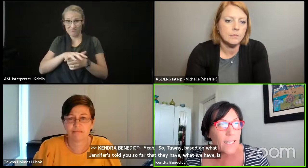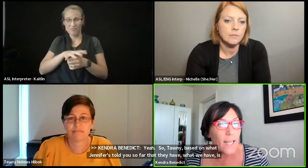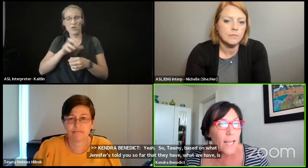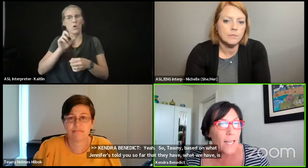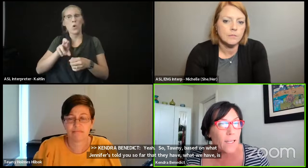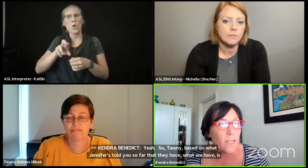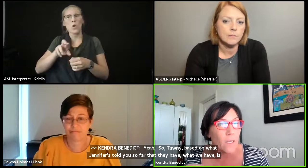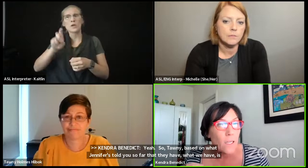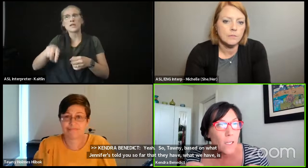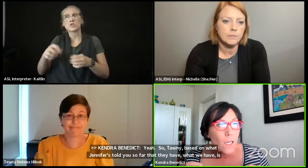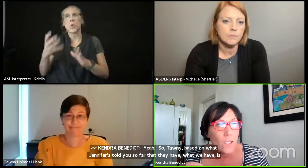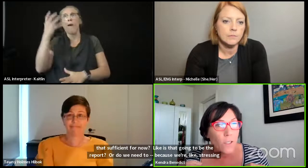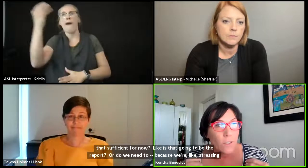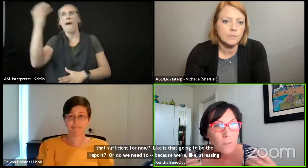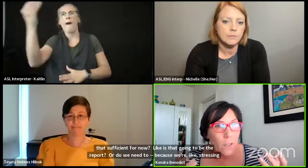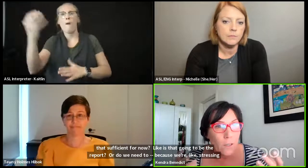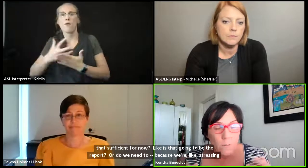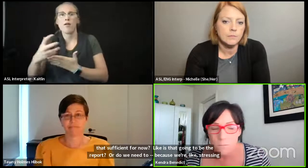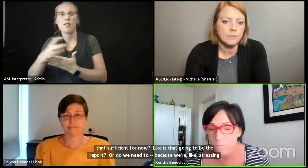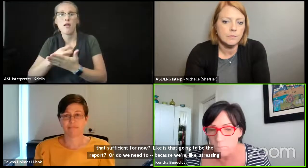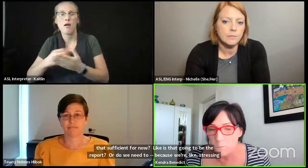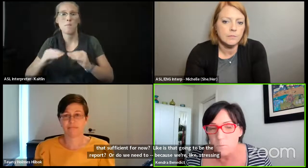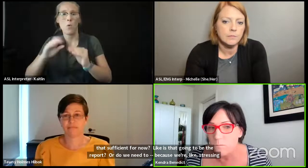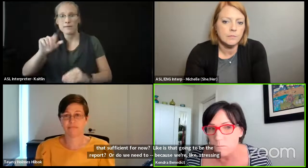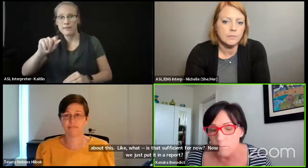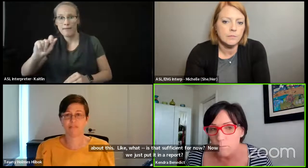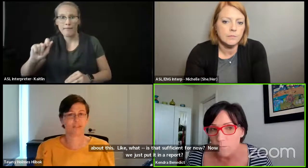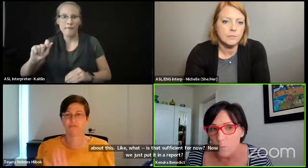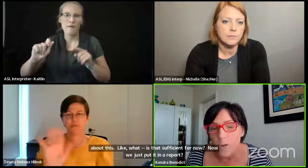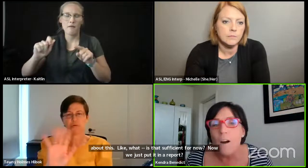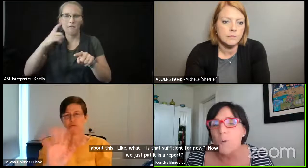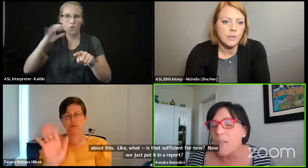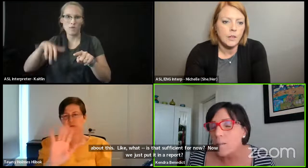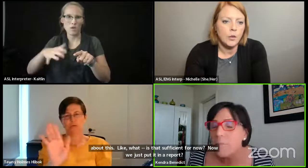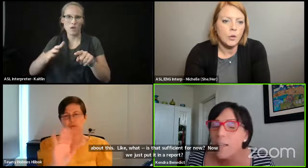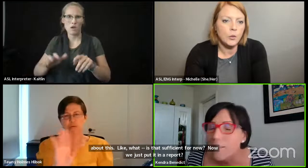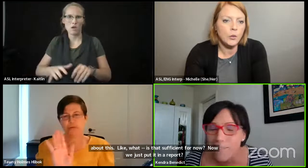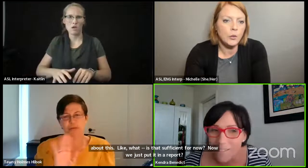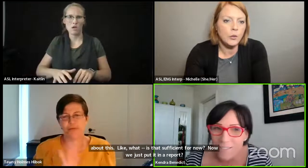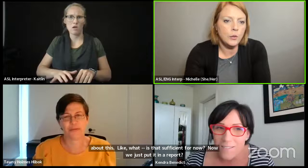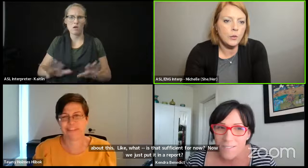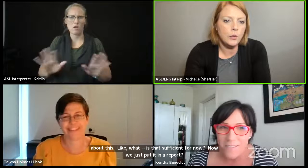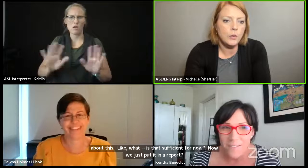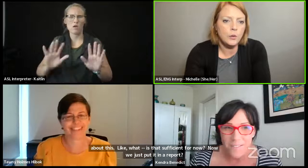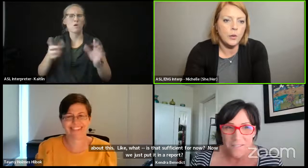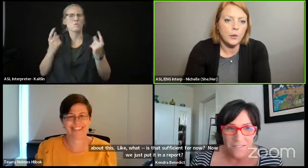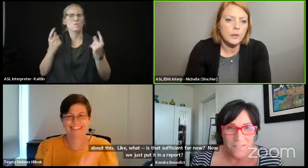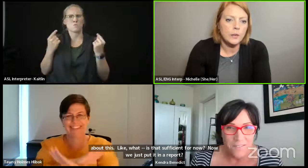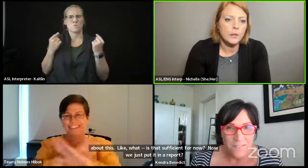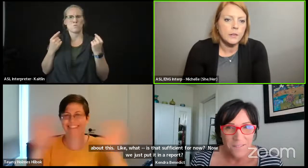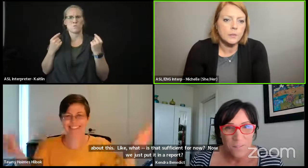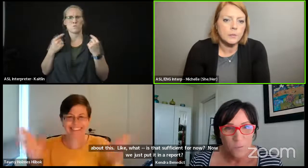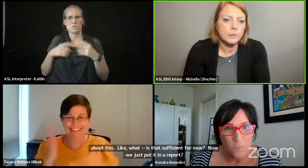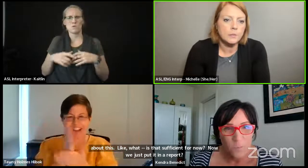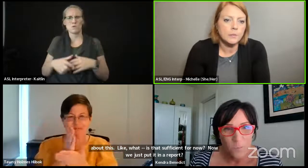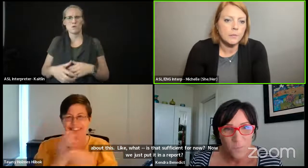all the data and like, where are we? No.